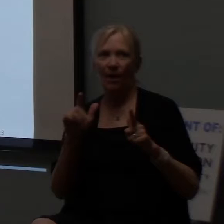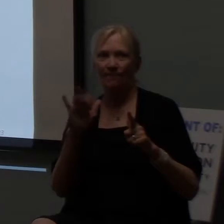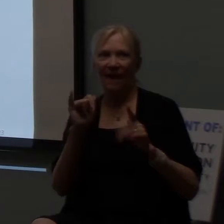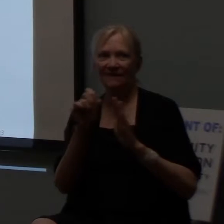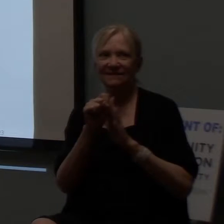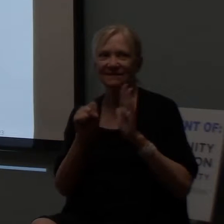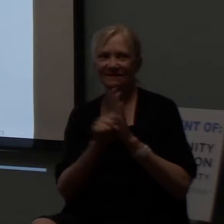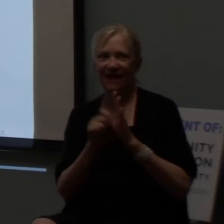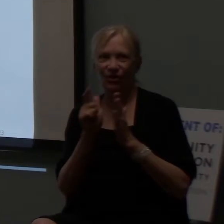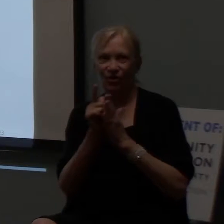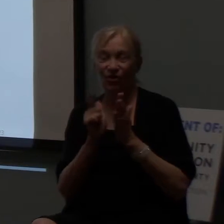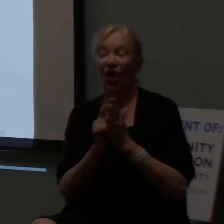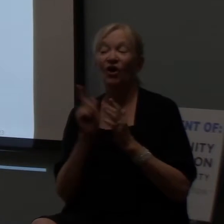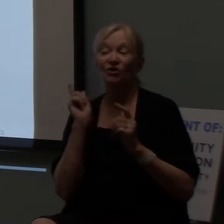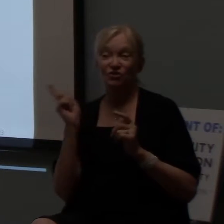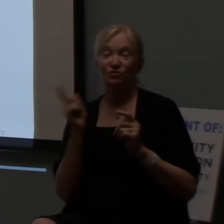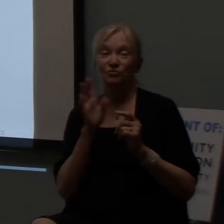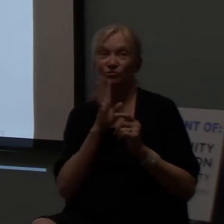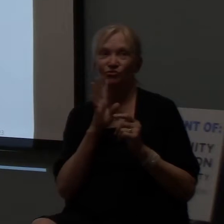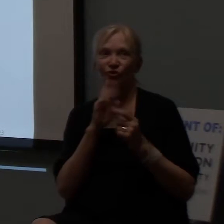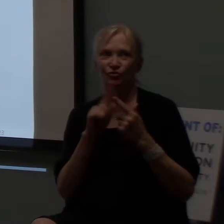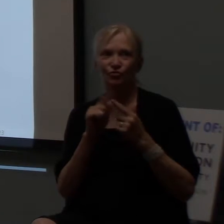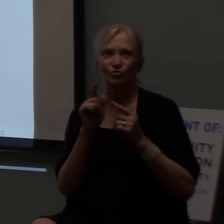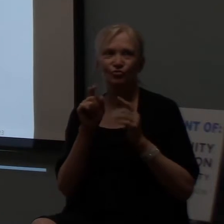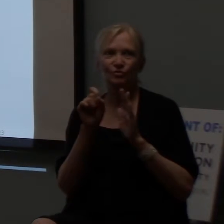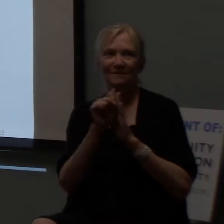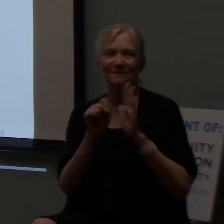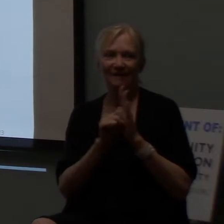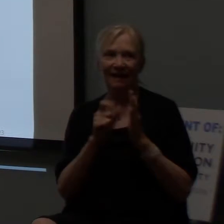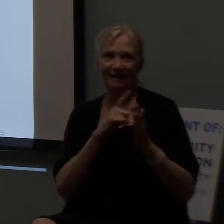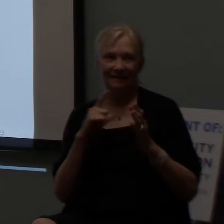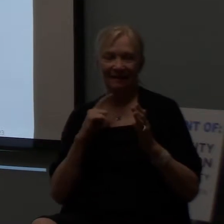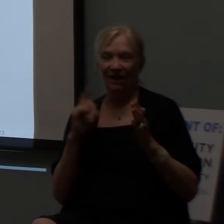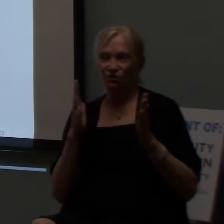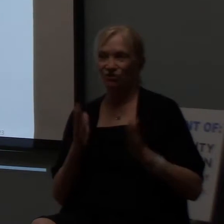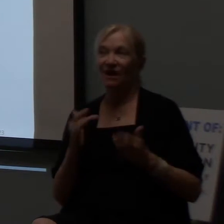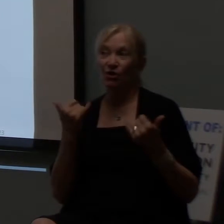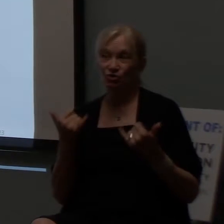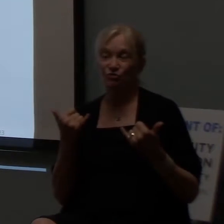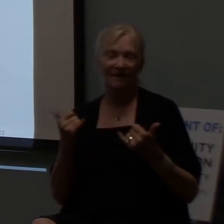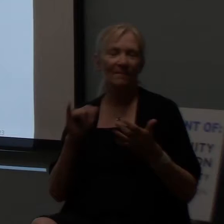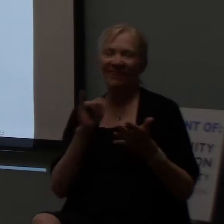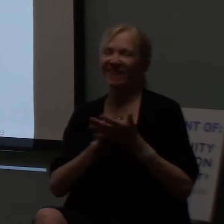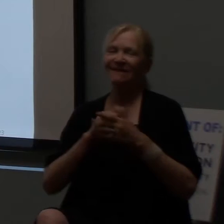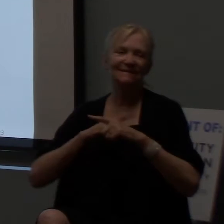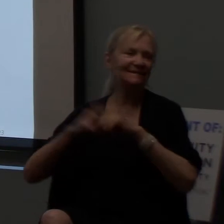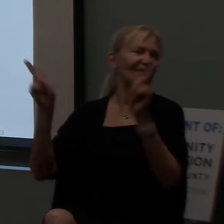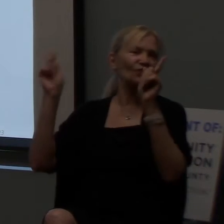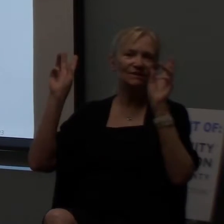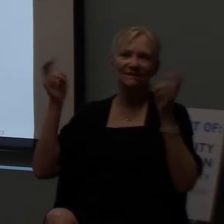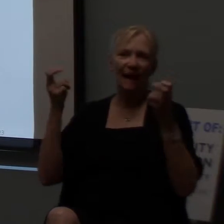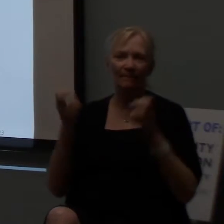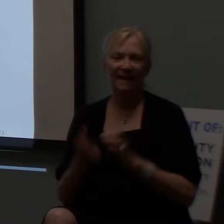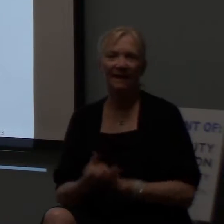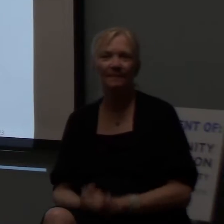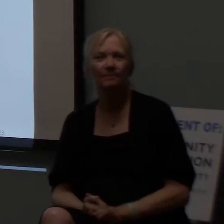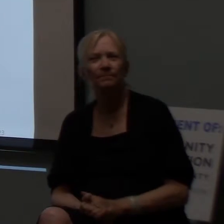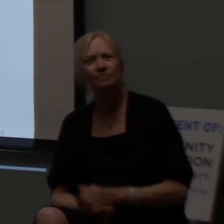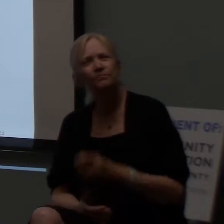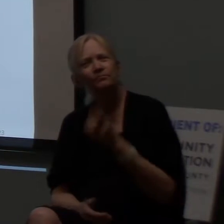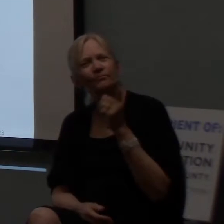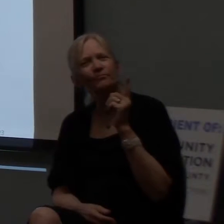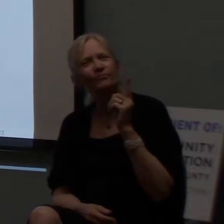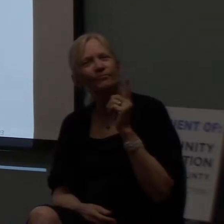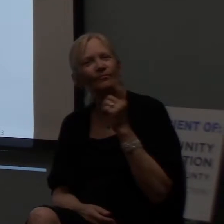what I was talking to the state legislator about today. And that's a different topic. Yes. Can